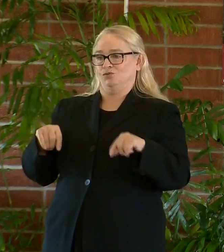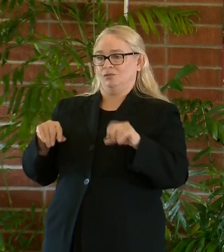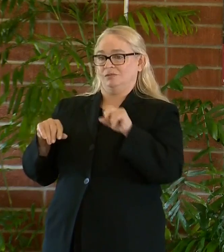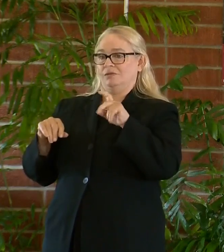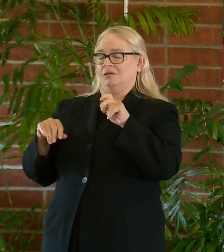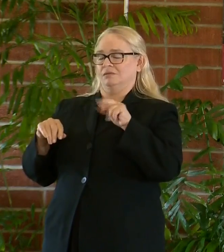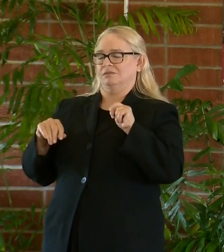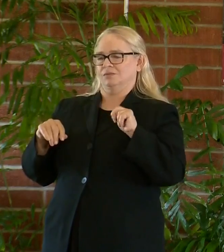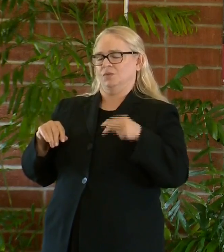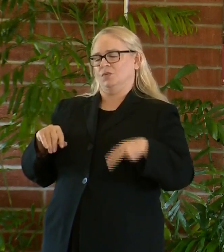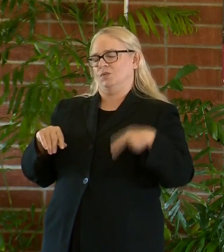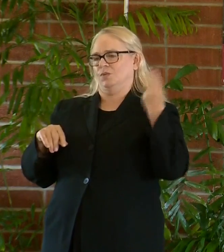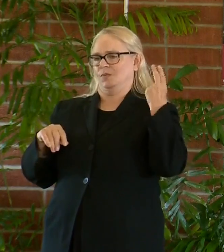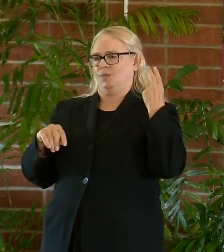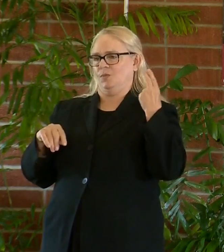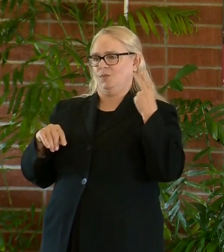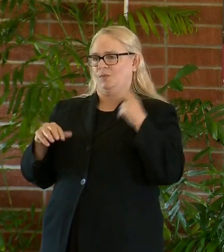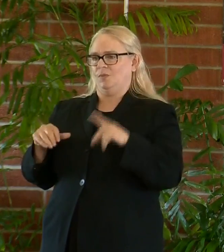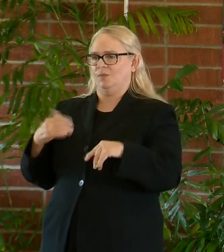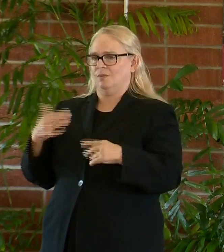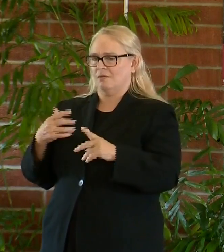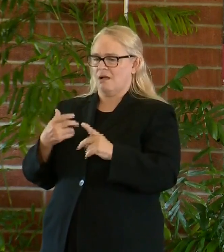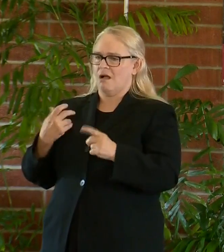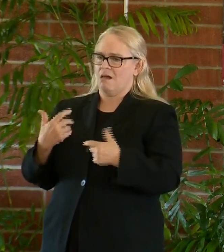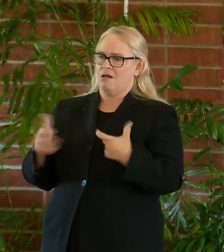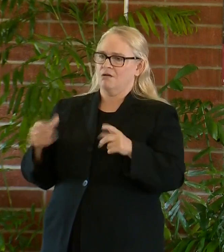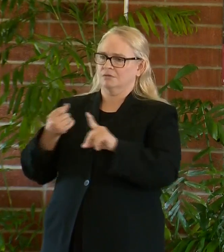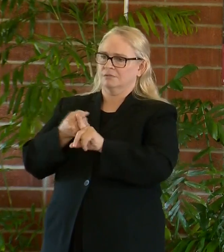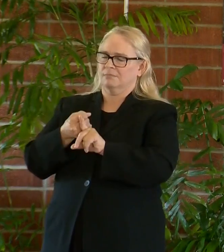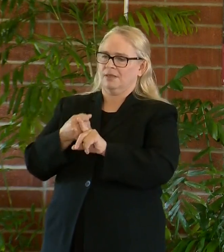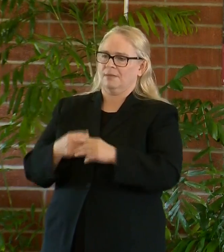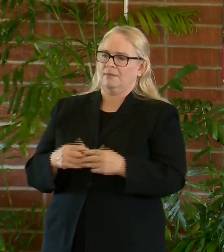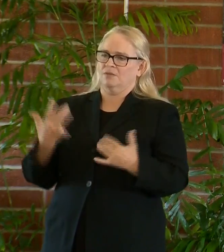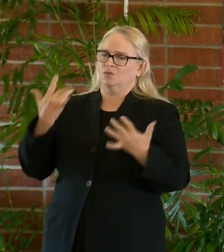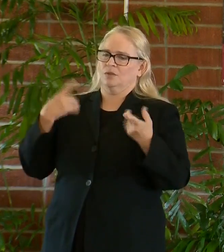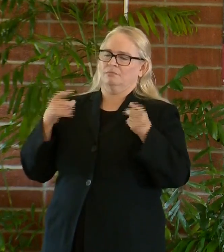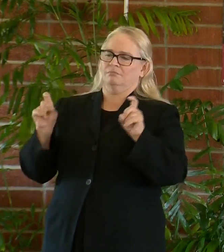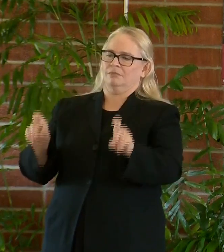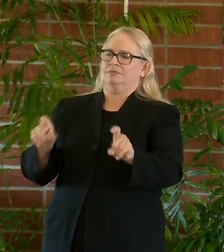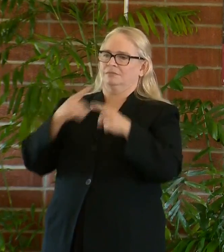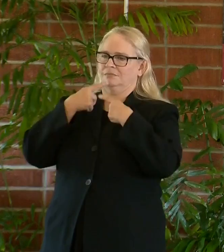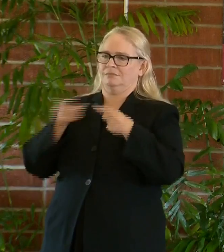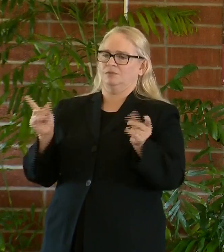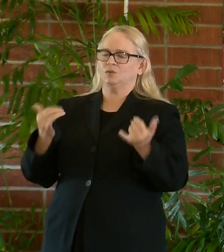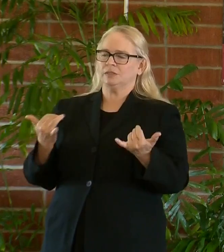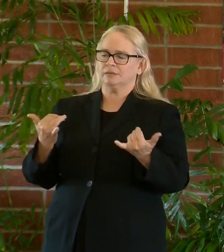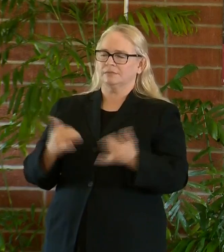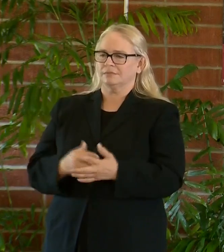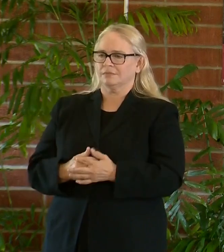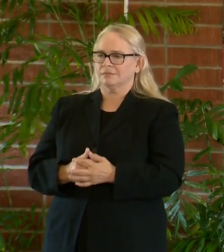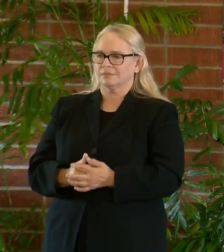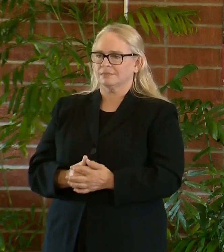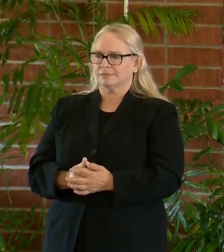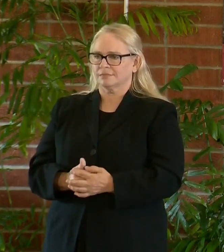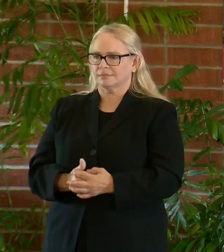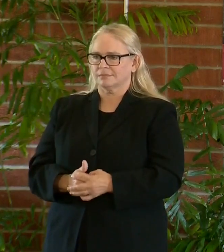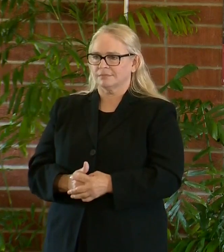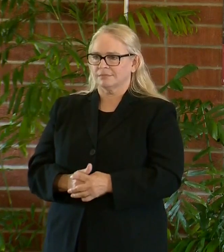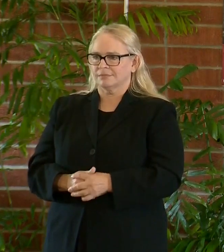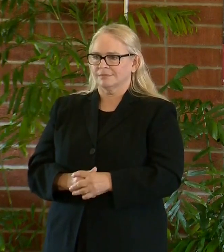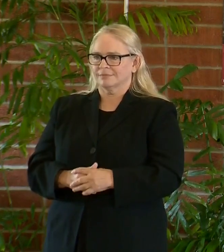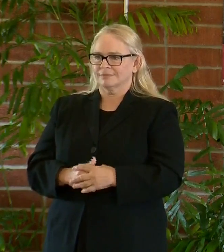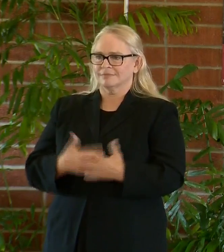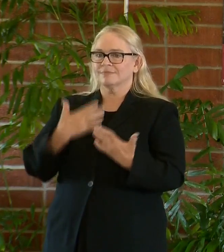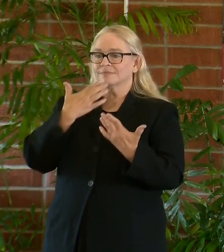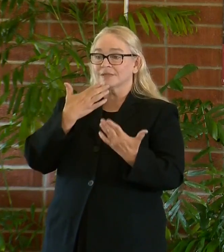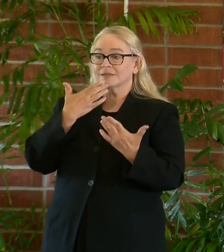is profound, and it's precisely why we made the announcement we have here today. And so let me thank all